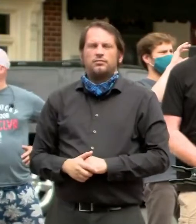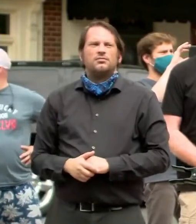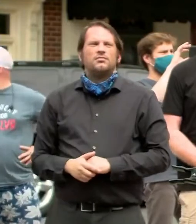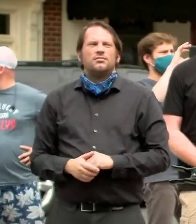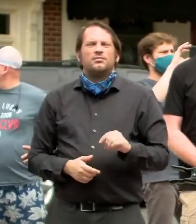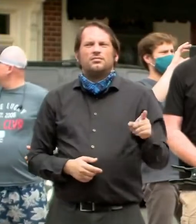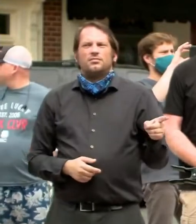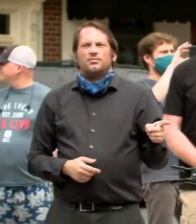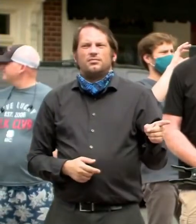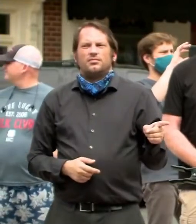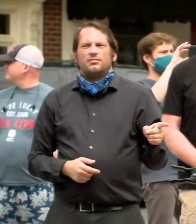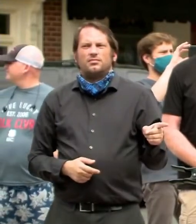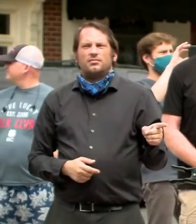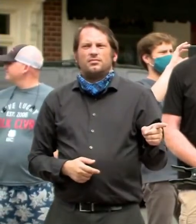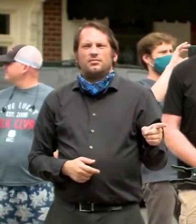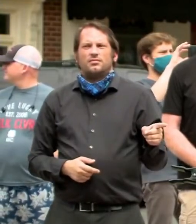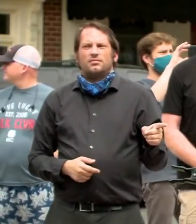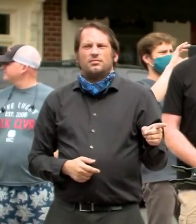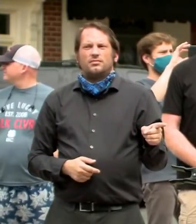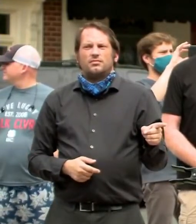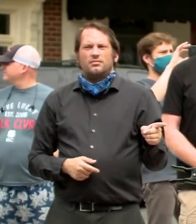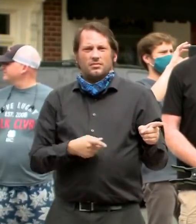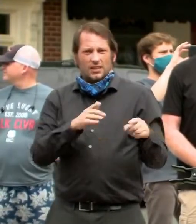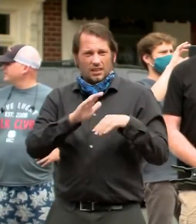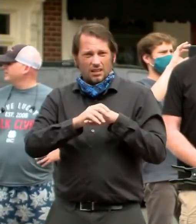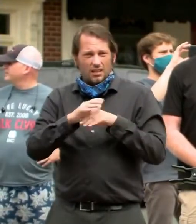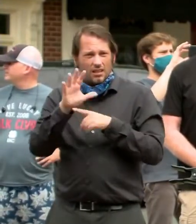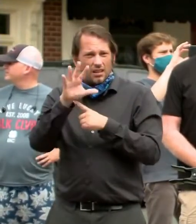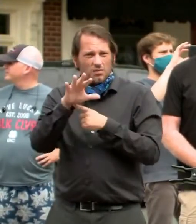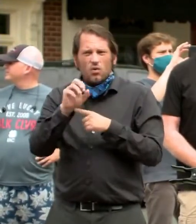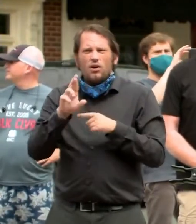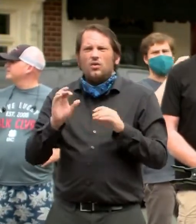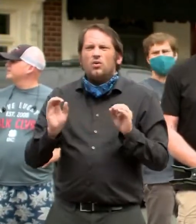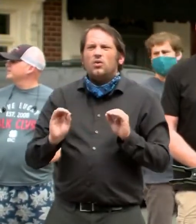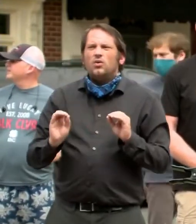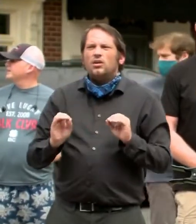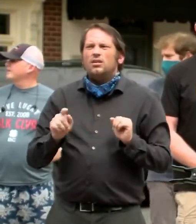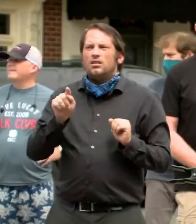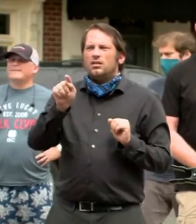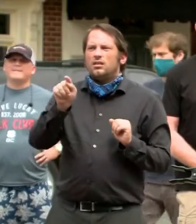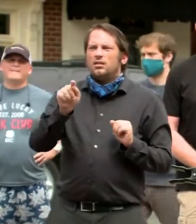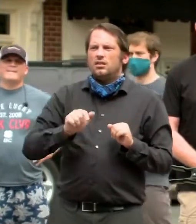So you are you on camera or are you not on camera? Actually, it isn't. It isn't. It's not federal law.